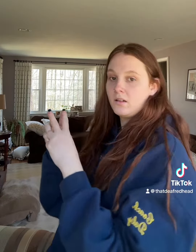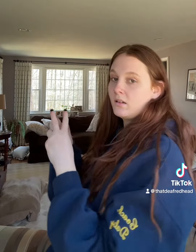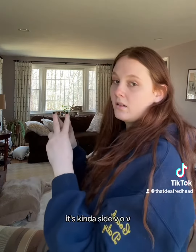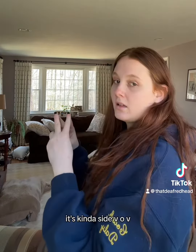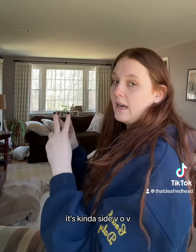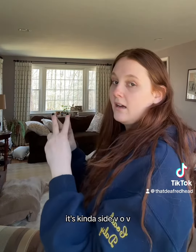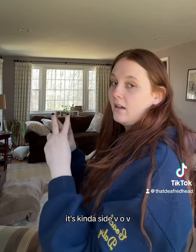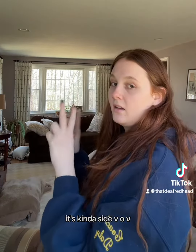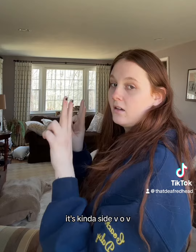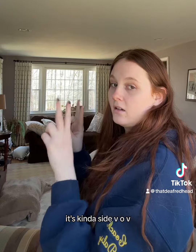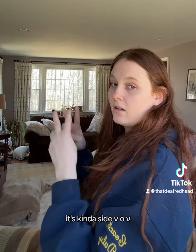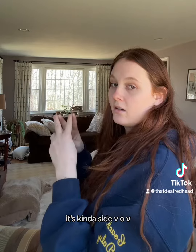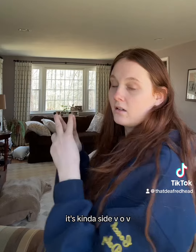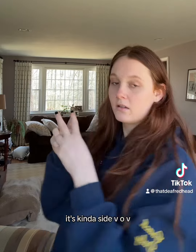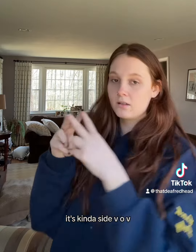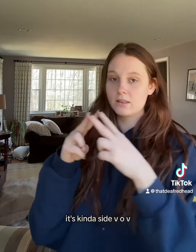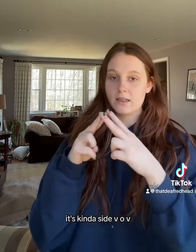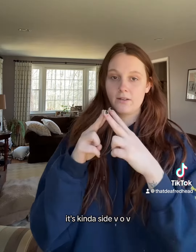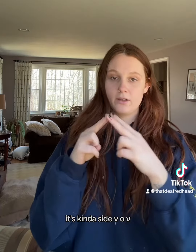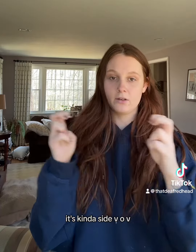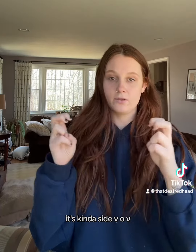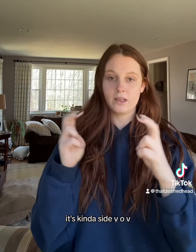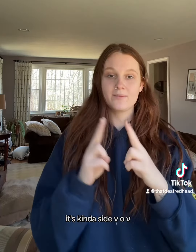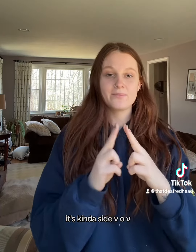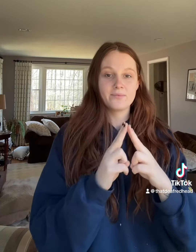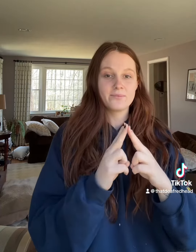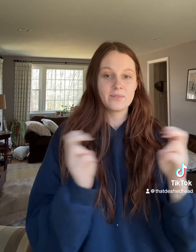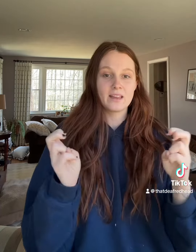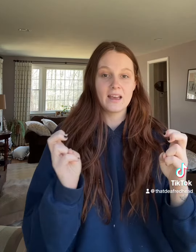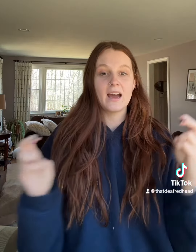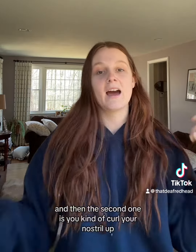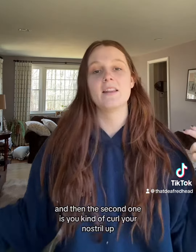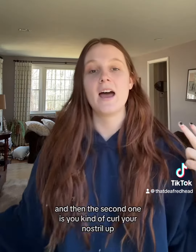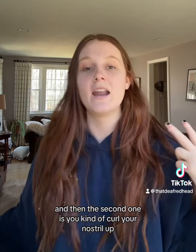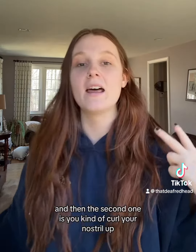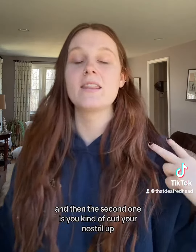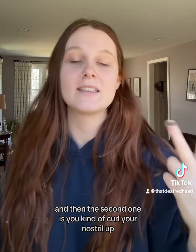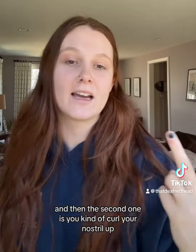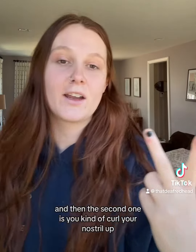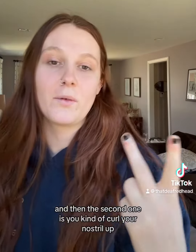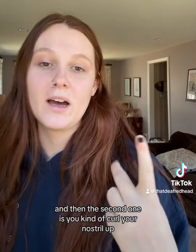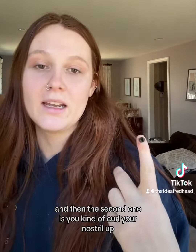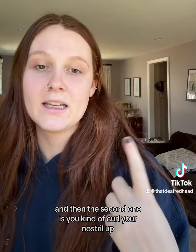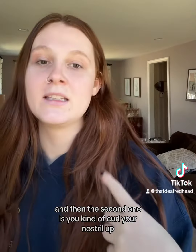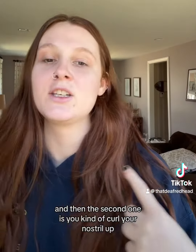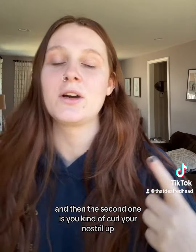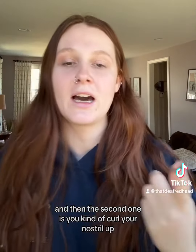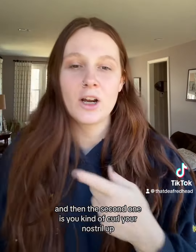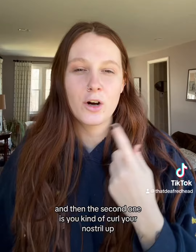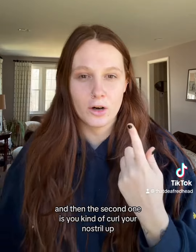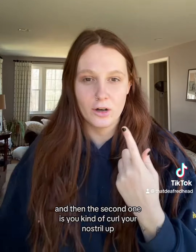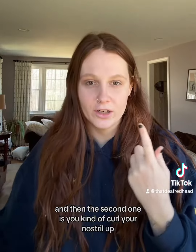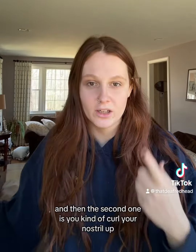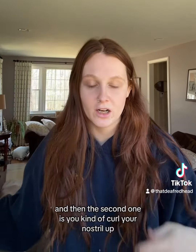It's got a side view, V. And then the second one is you kind of curl your nostril